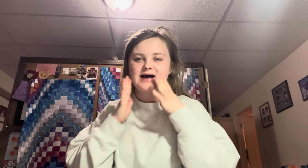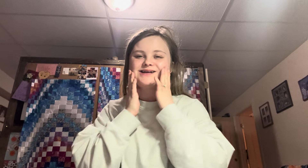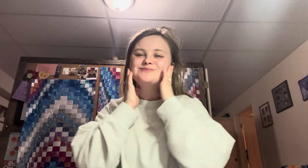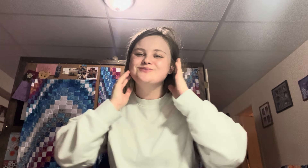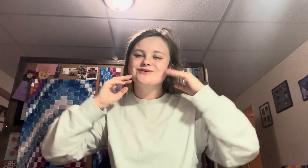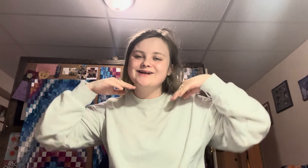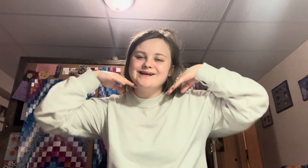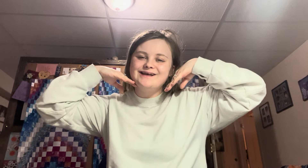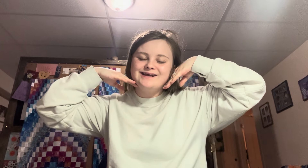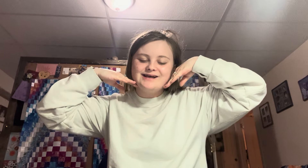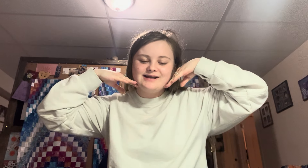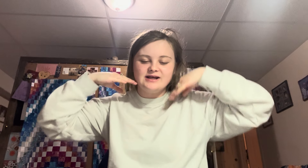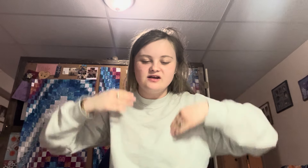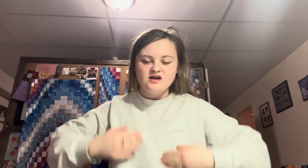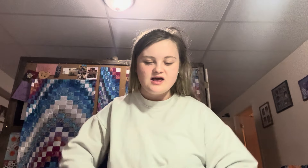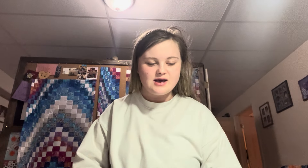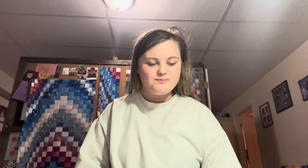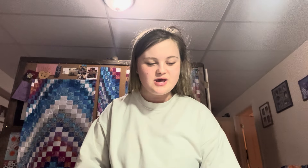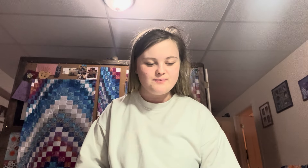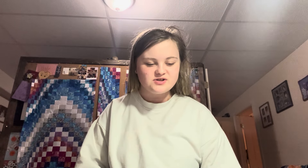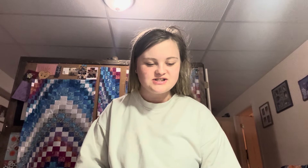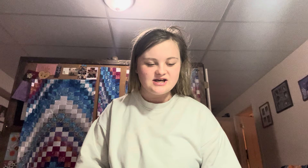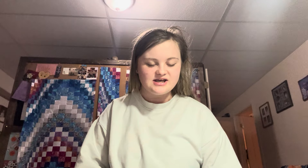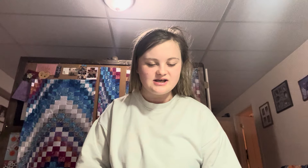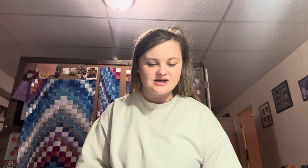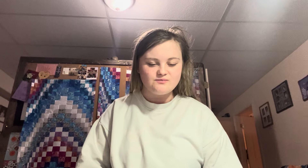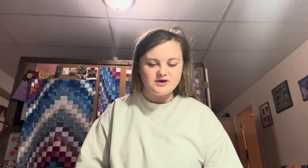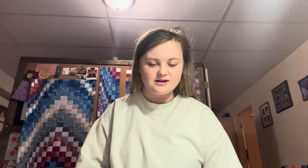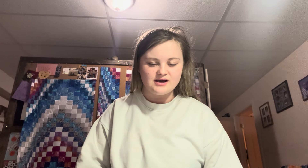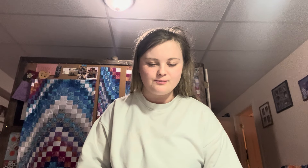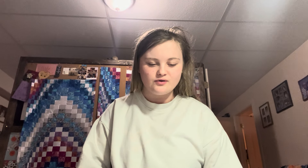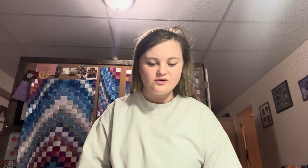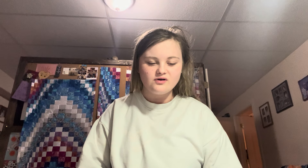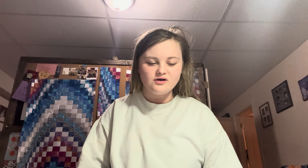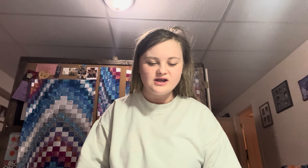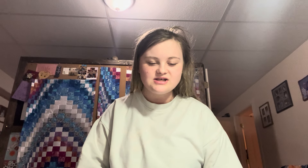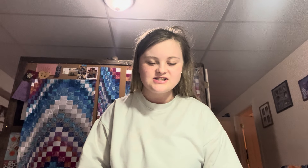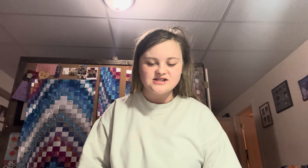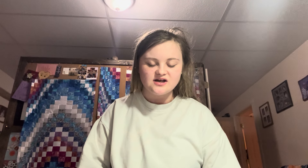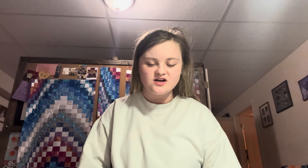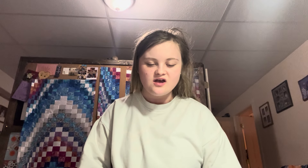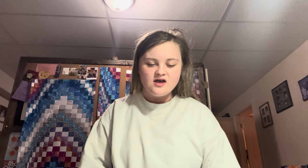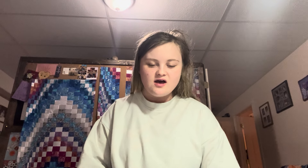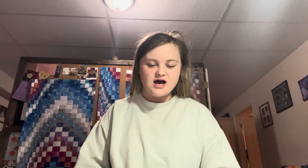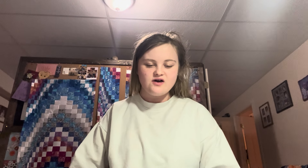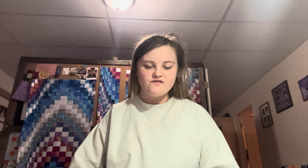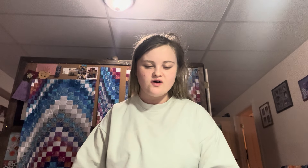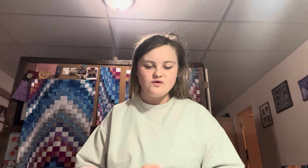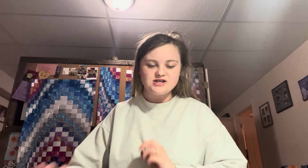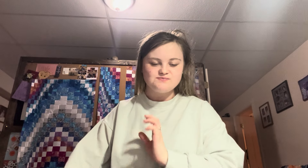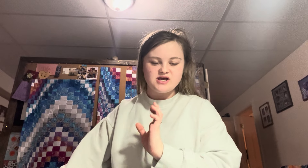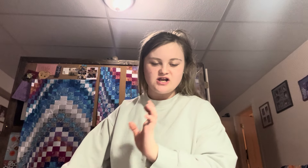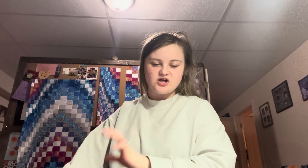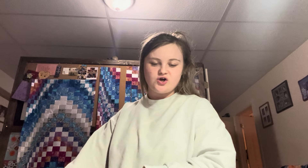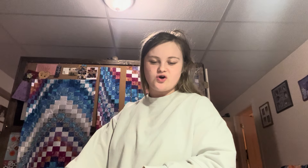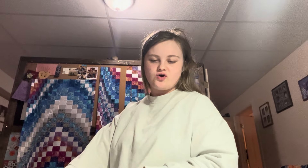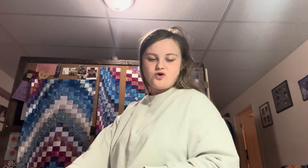I'm pretty, and people say it can be like poison. I've always been a